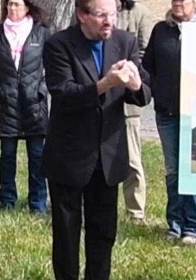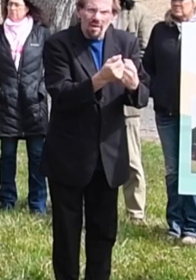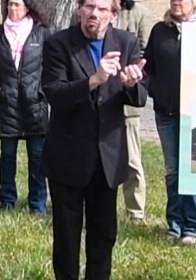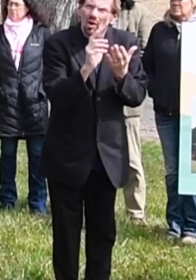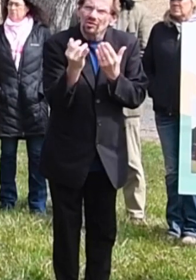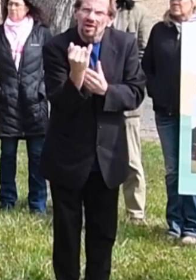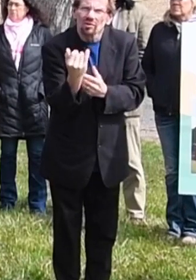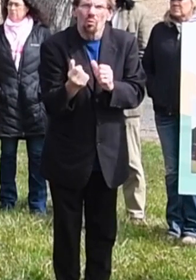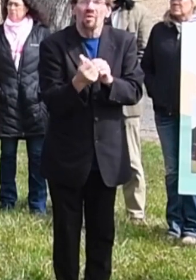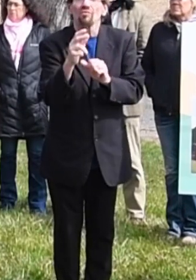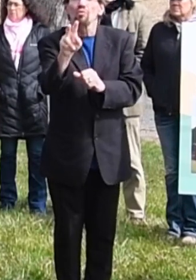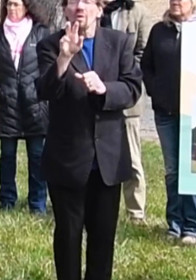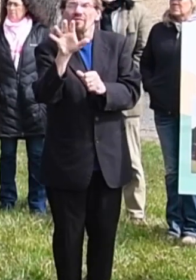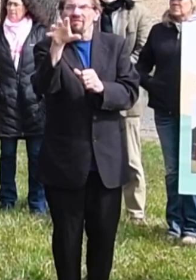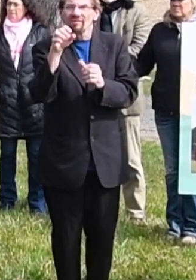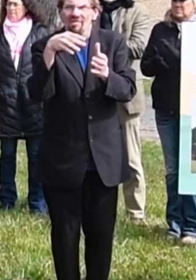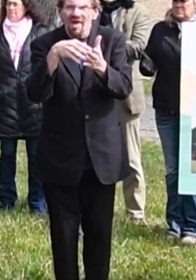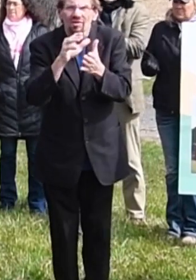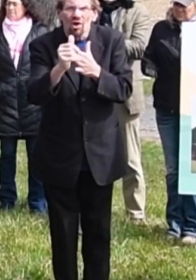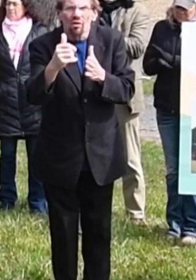$250,000 of new funding.